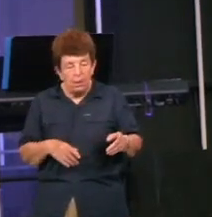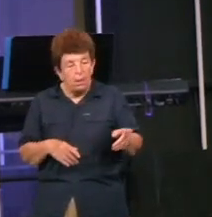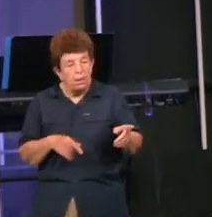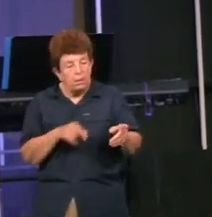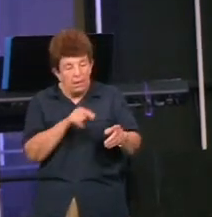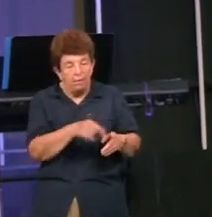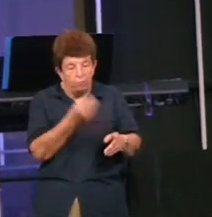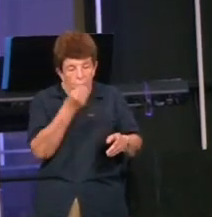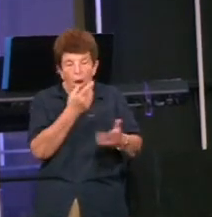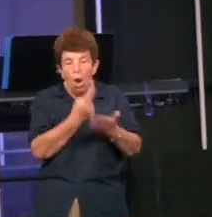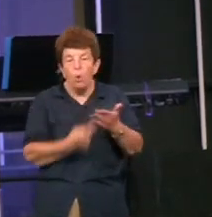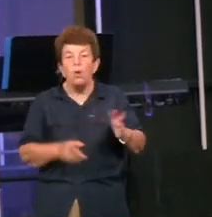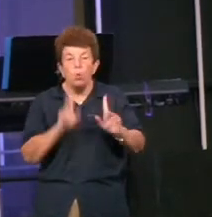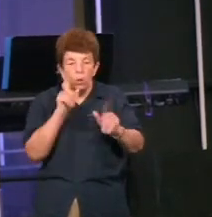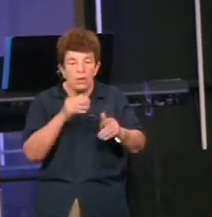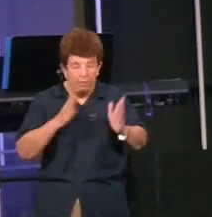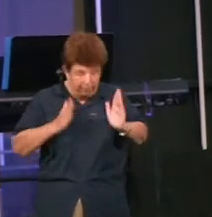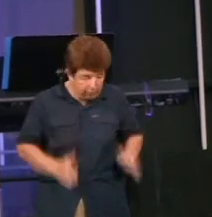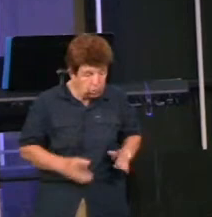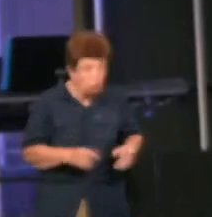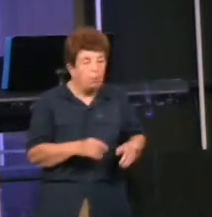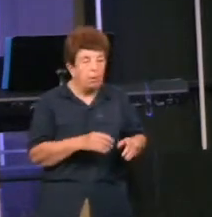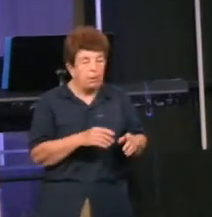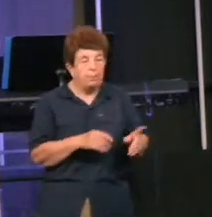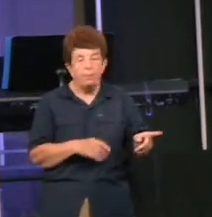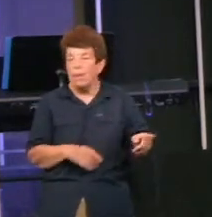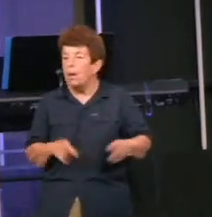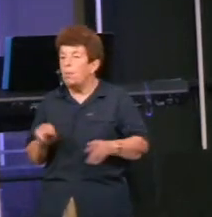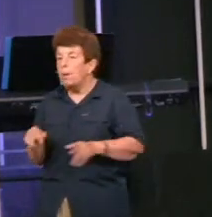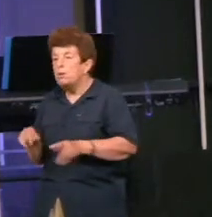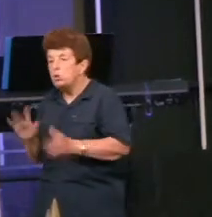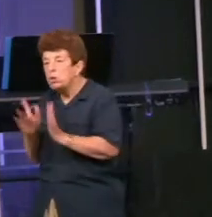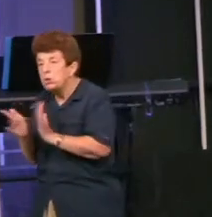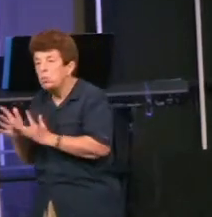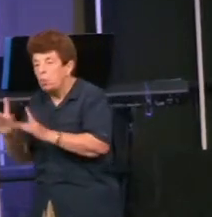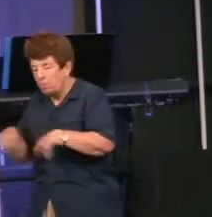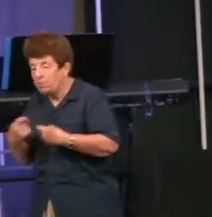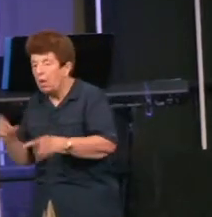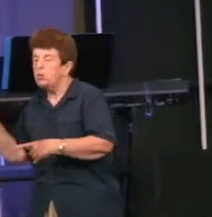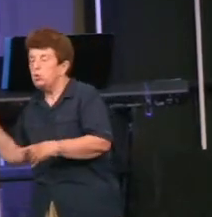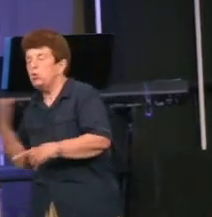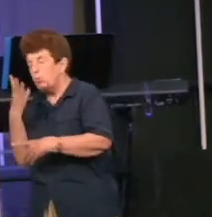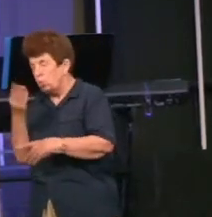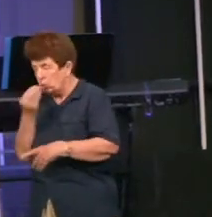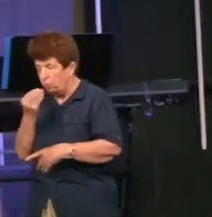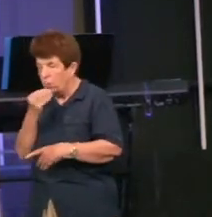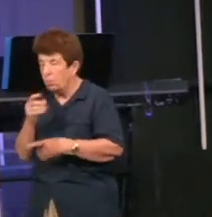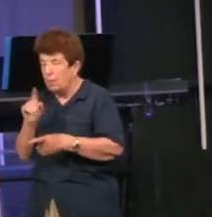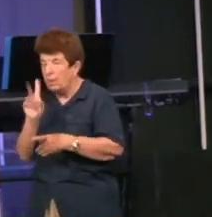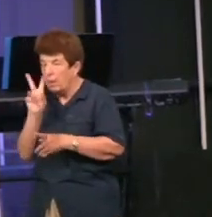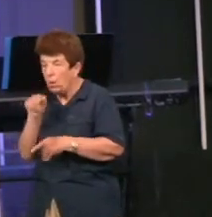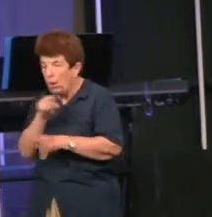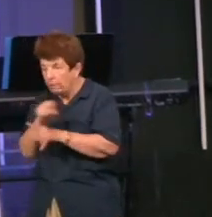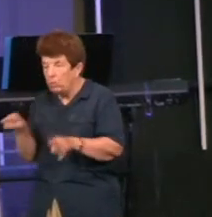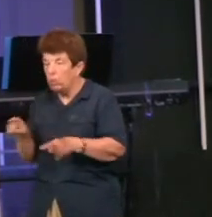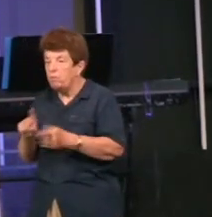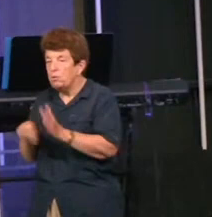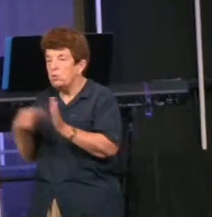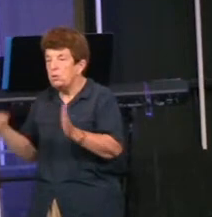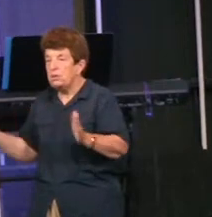of life. I can give you spiritual food, which will sustain you